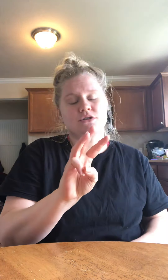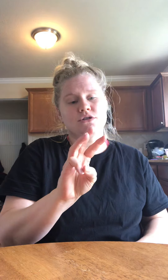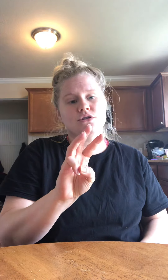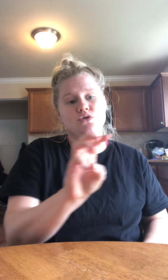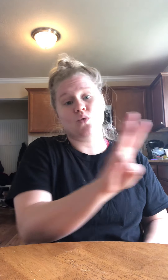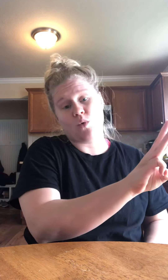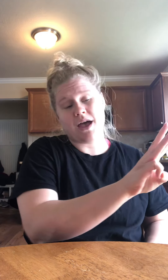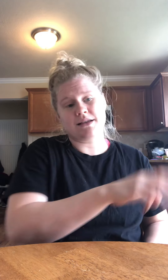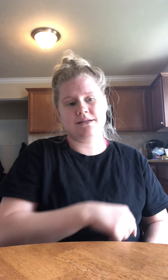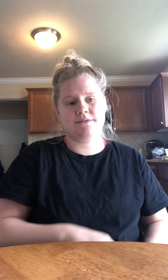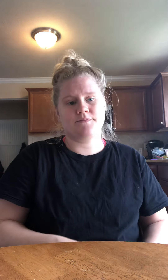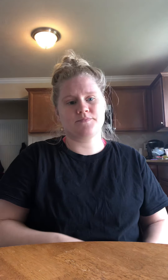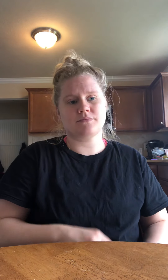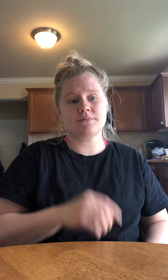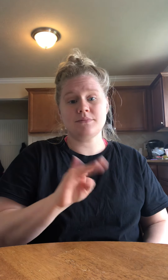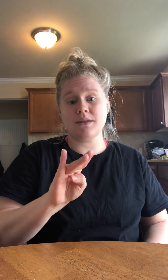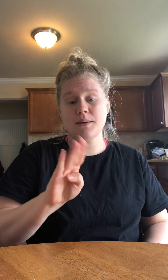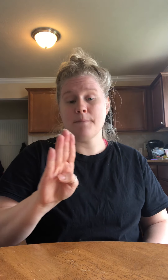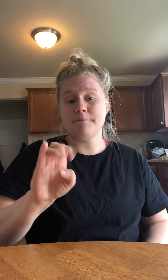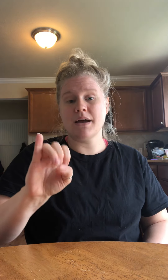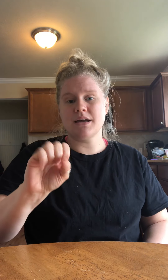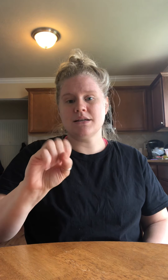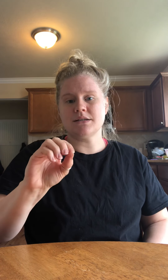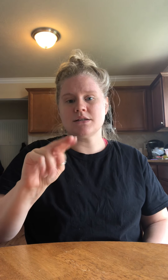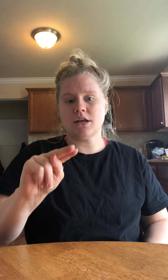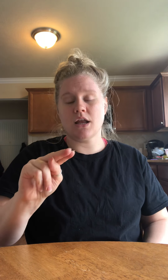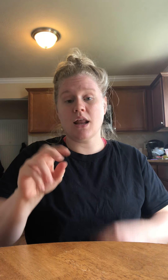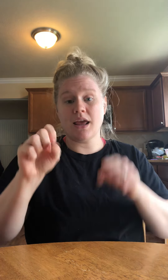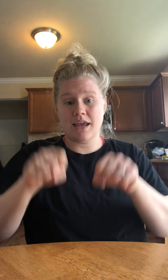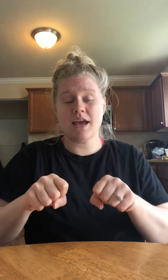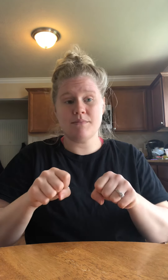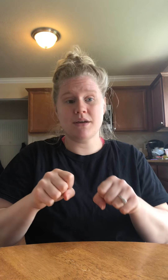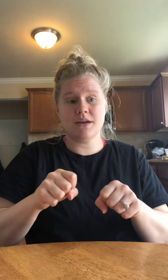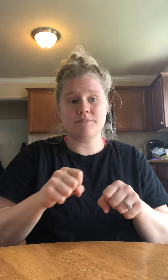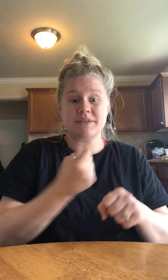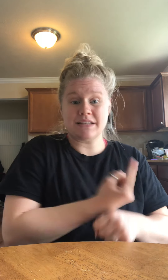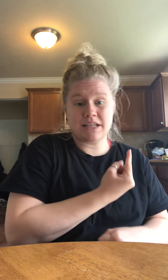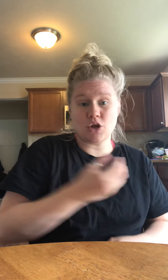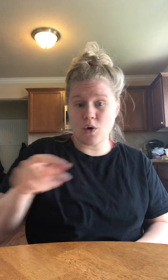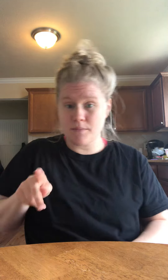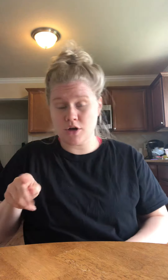bison can be singular or plural, fish can be singular or plural.